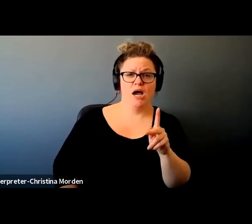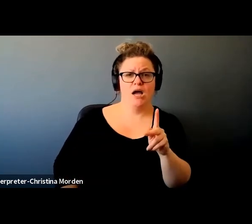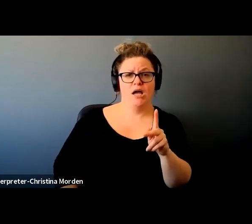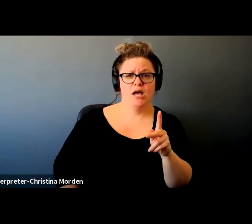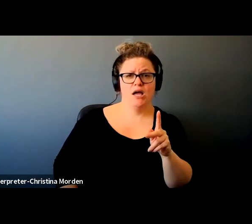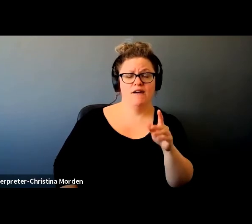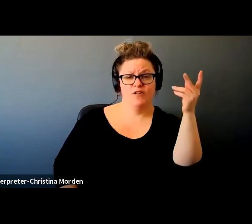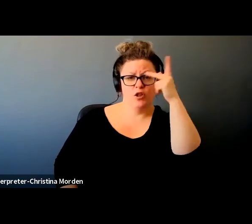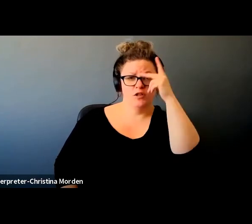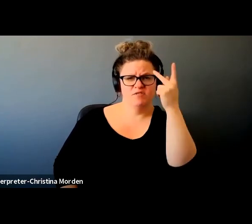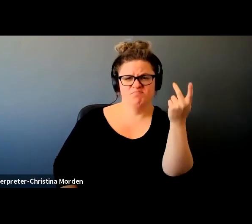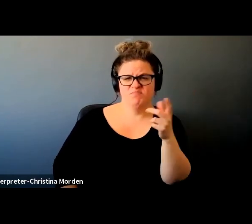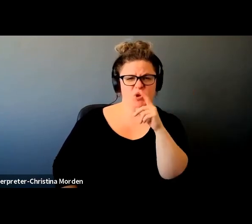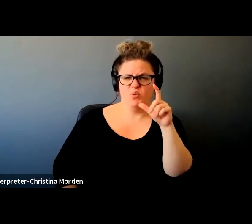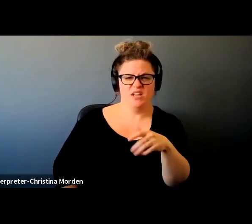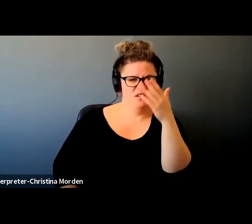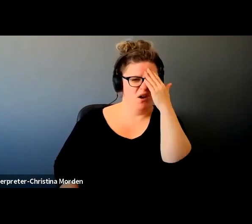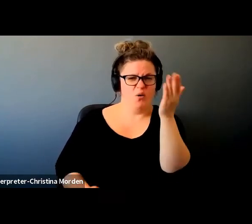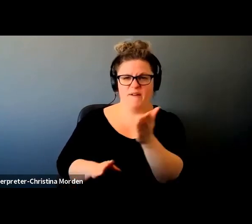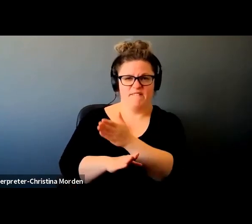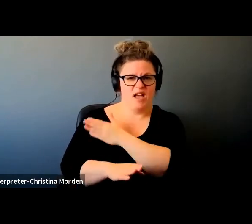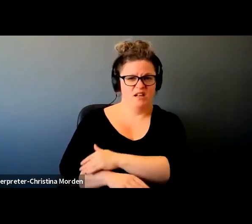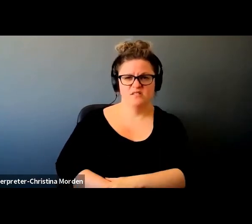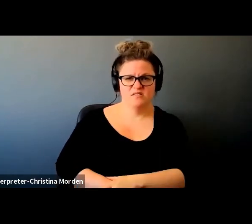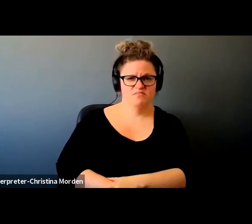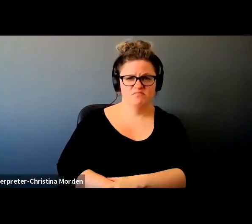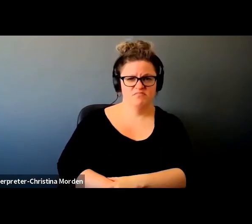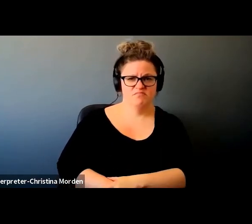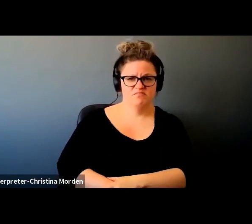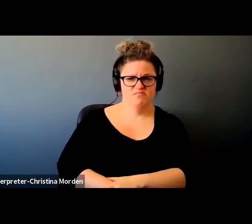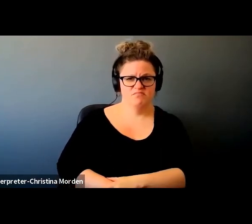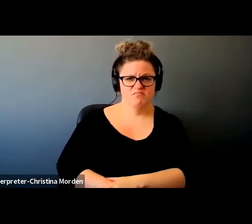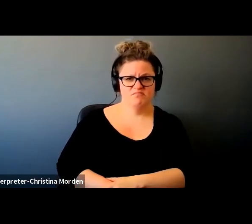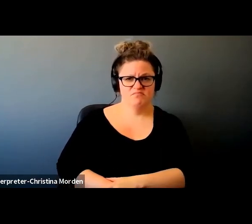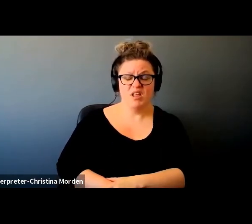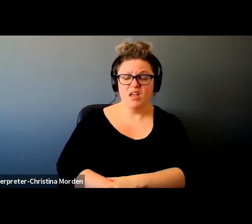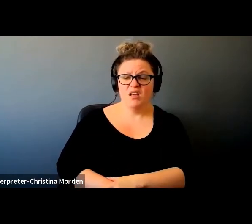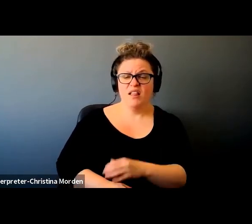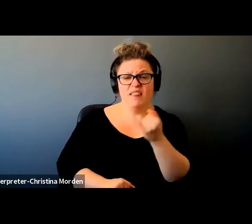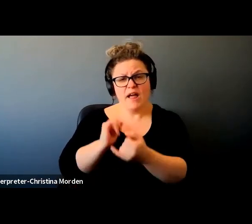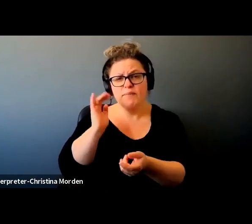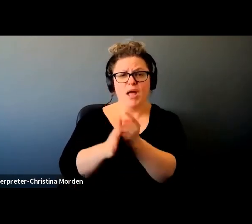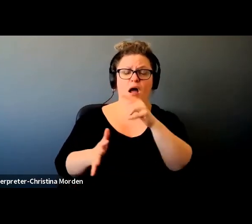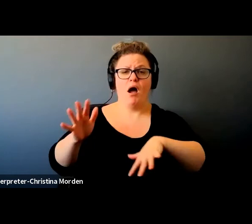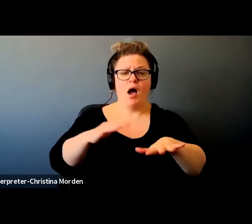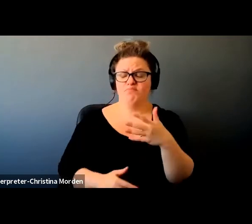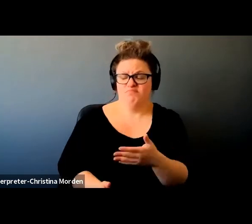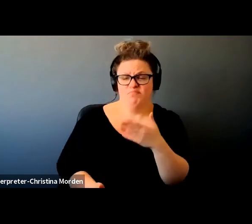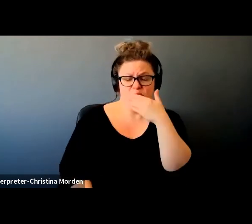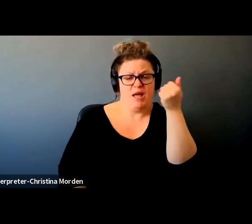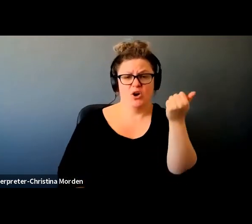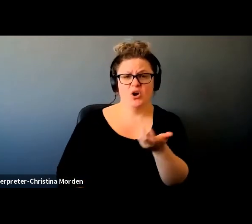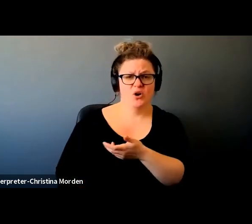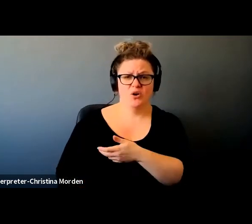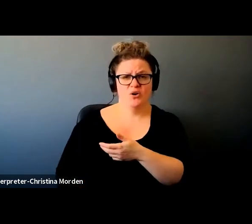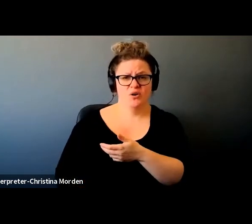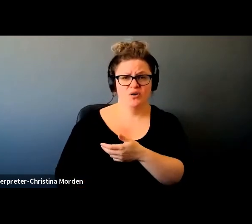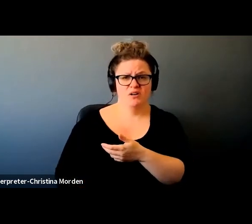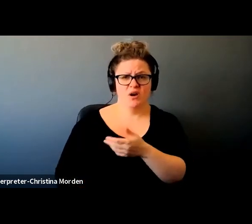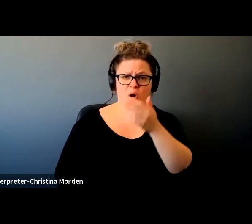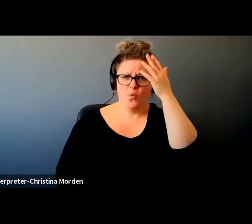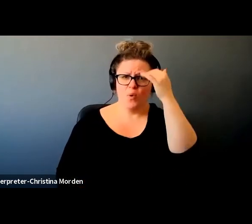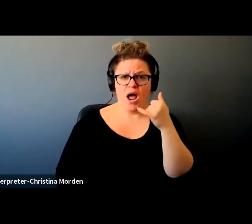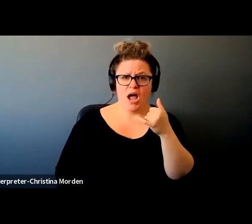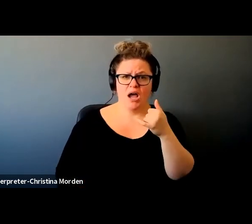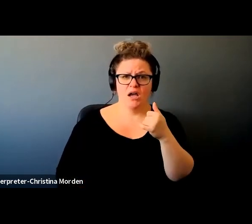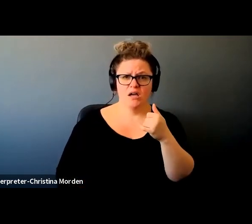you're doing. It's better to know that if you don't know what you're doing, as long as whatever it is doing, you are